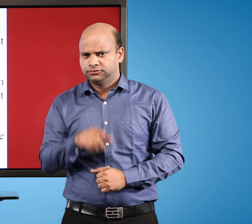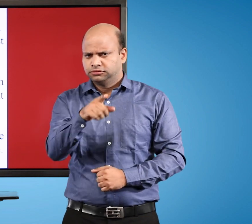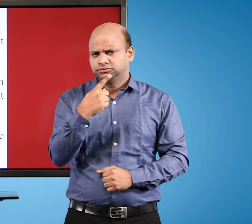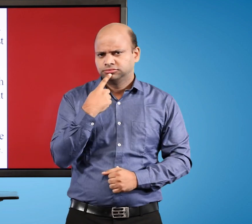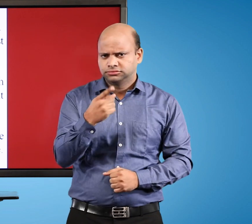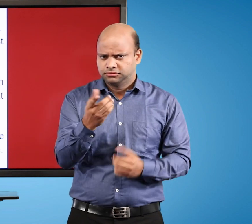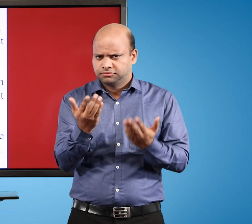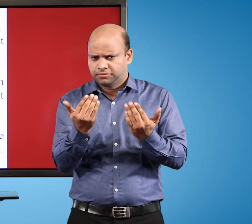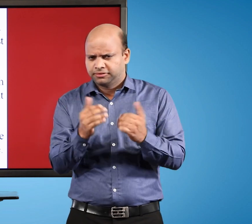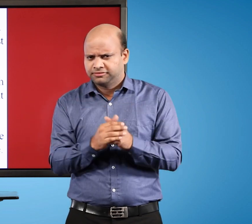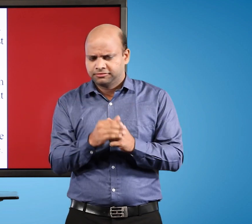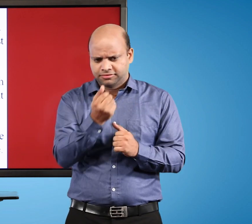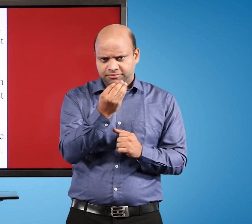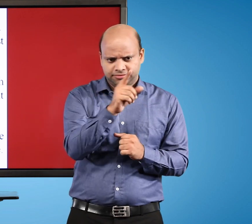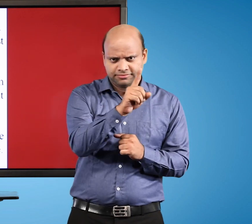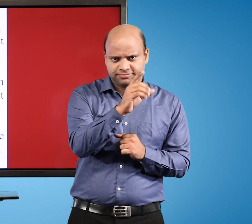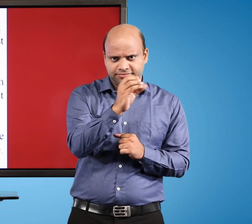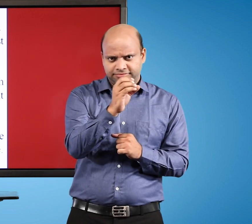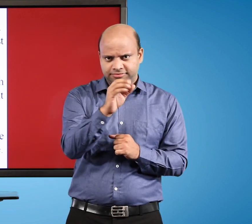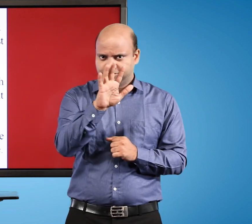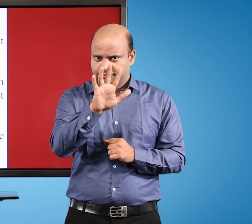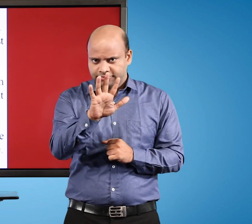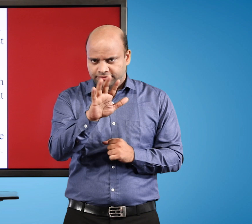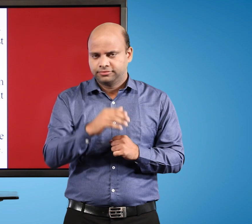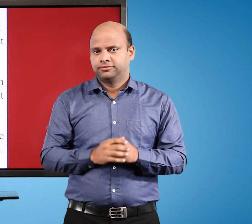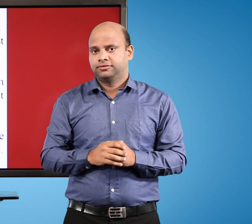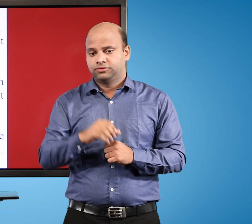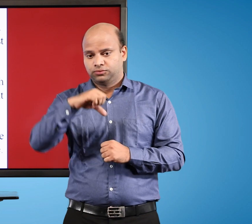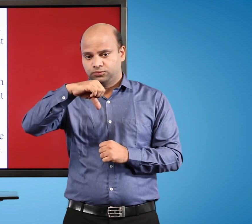Can you say from 1005 and